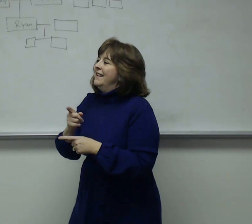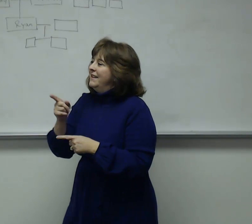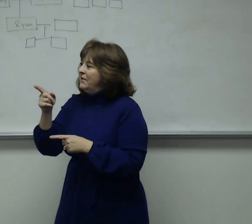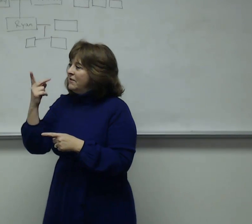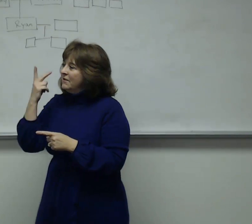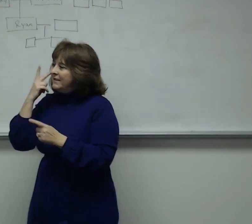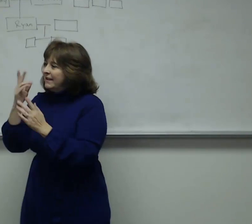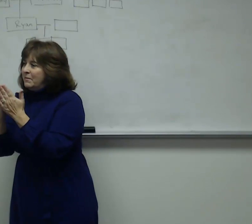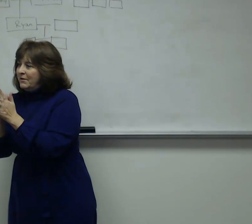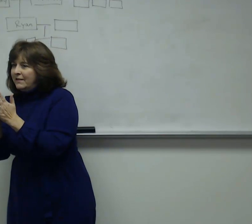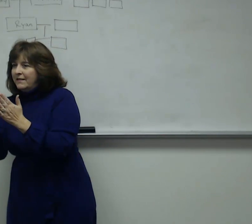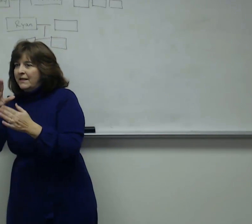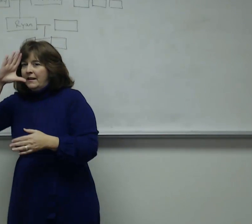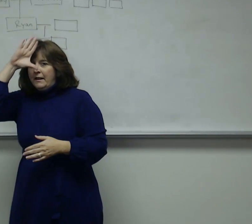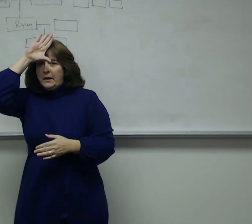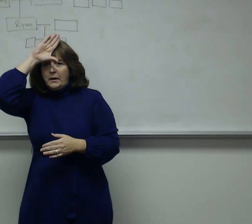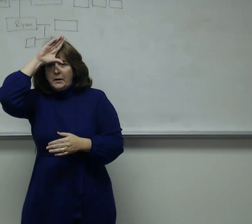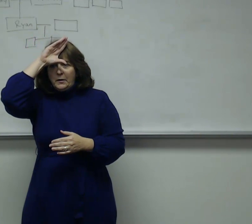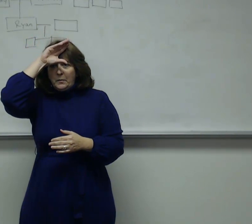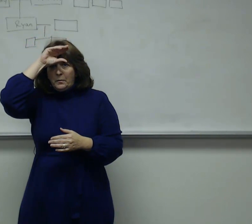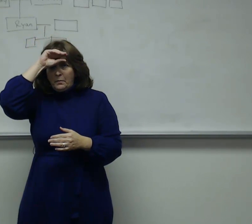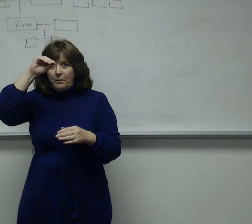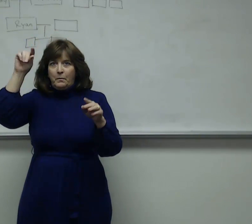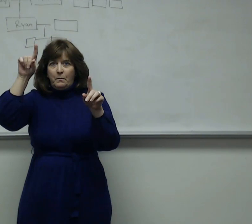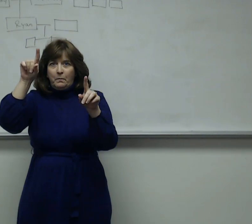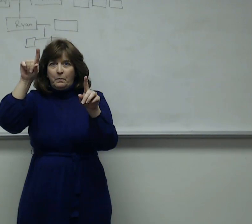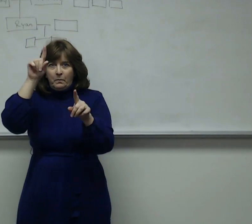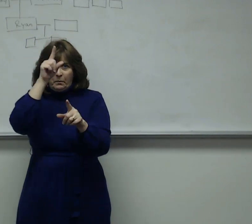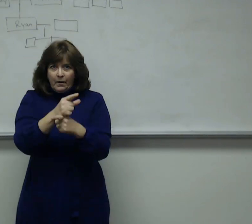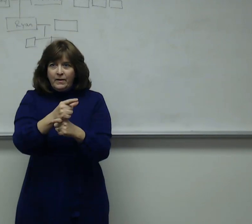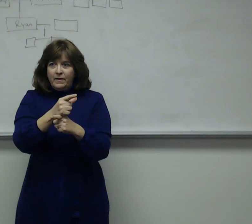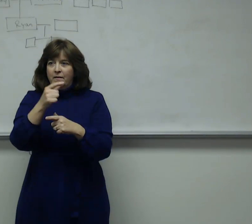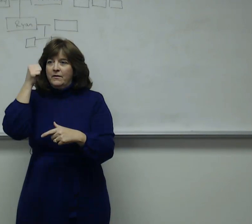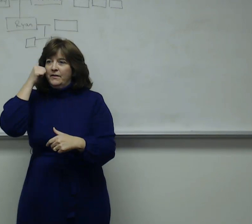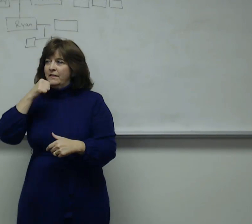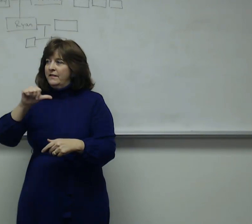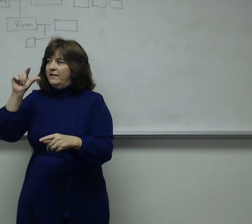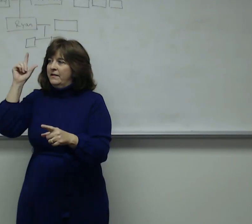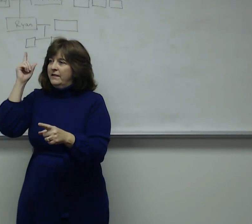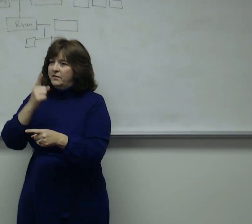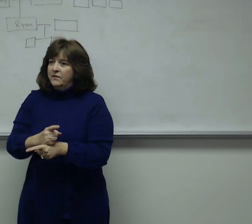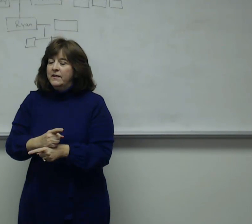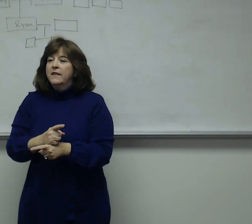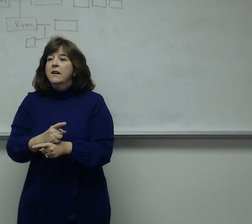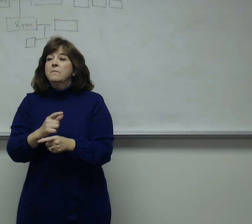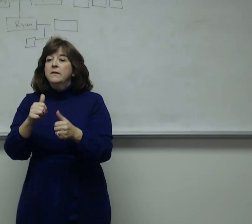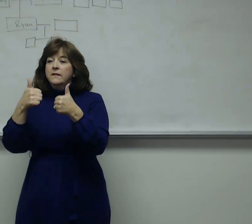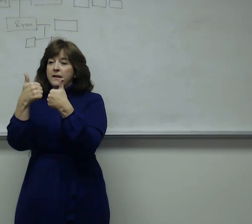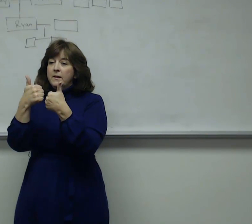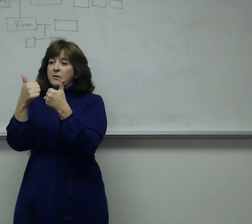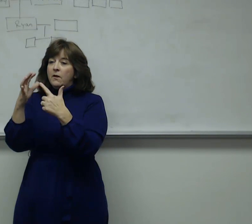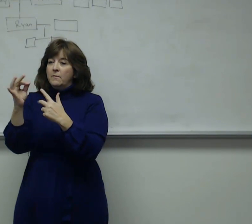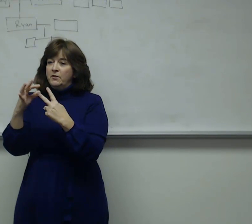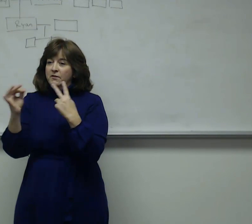And you're going to see in a book, And a thumbs up or not? brother, sister. Thumbs are optional.